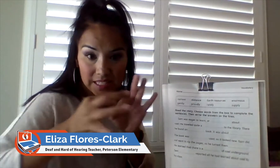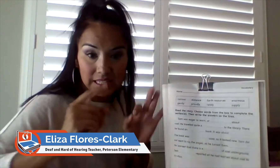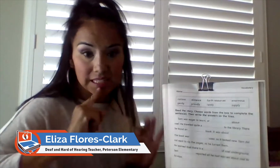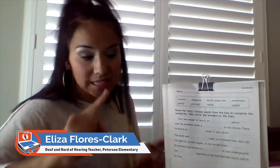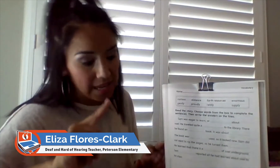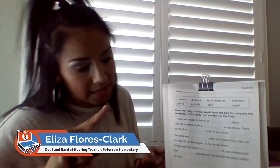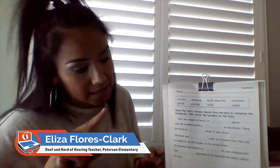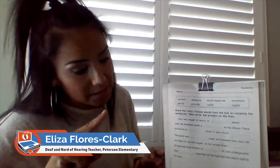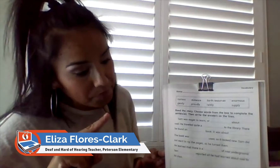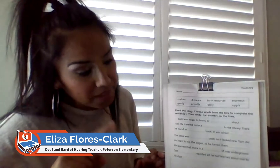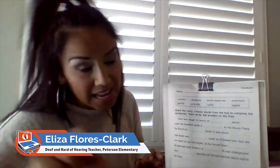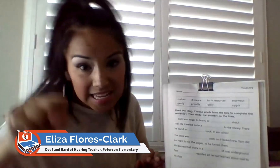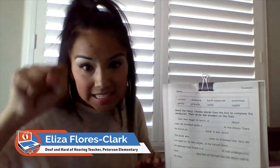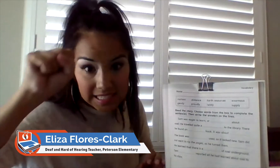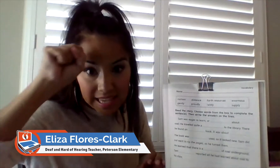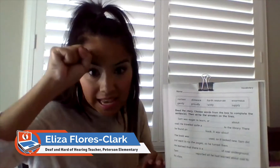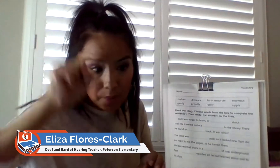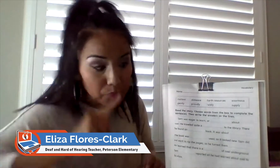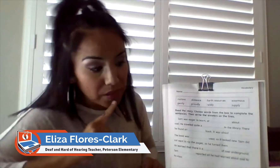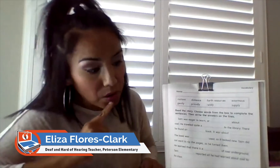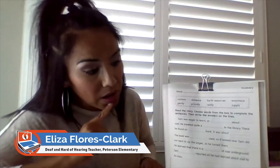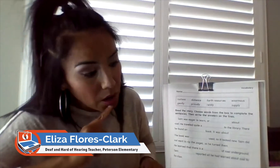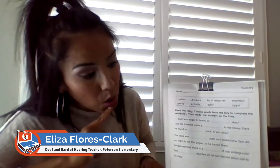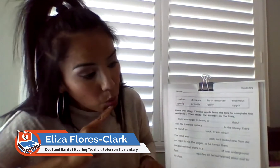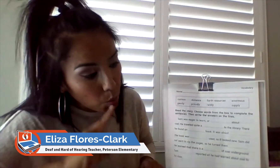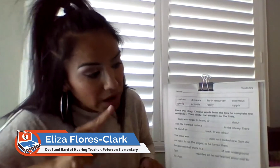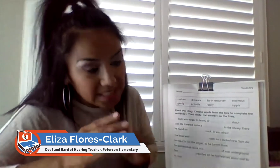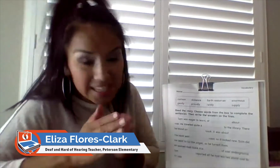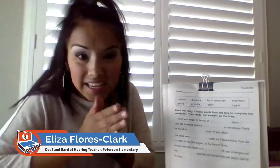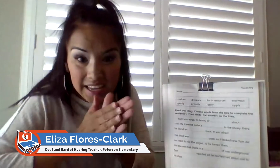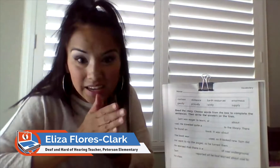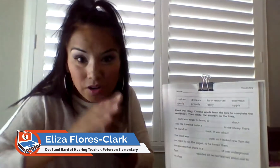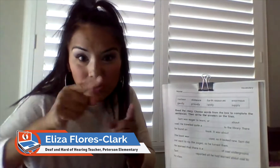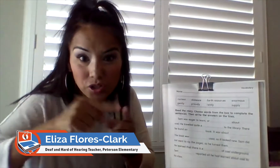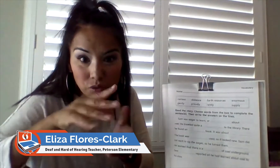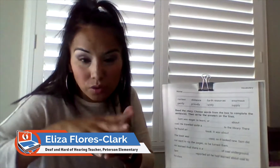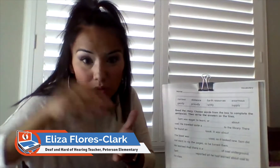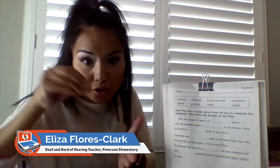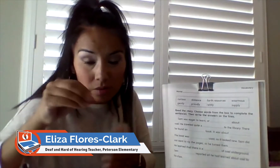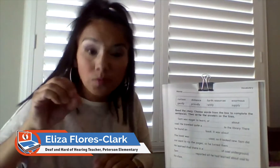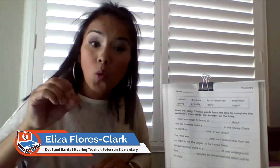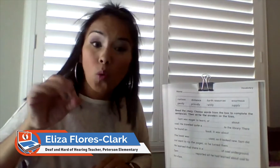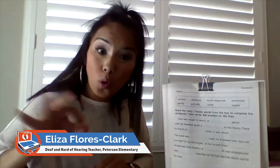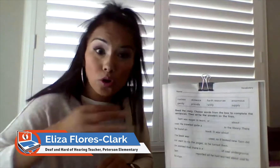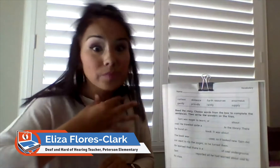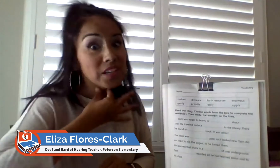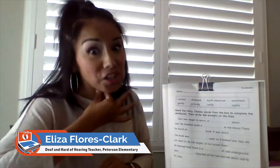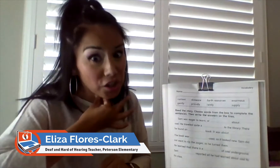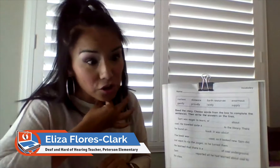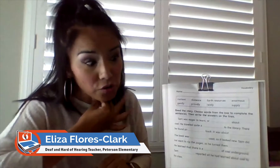sentence is Sam was eager to learn or